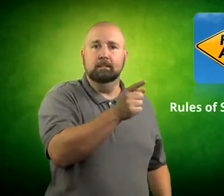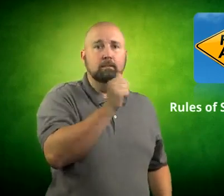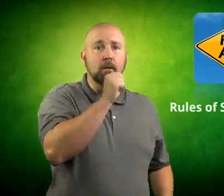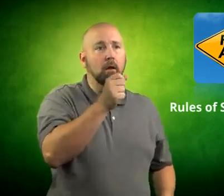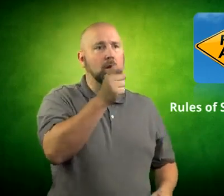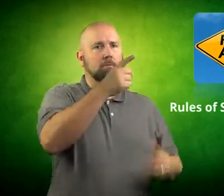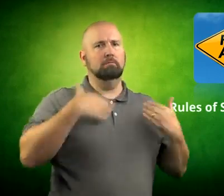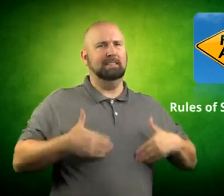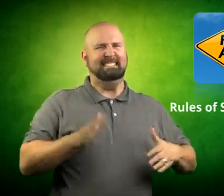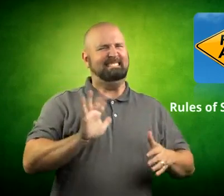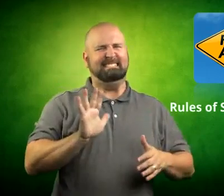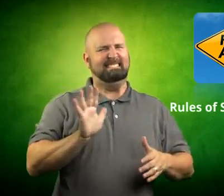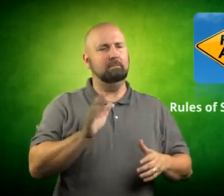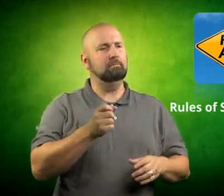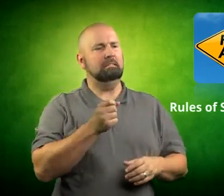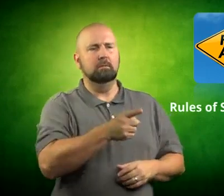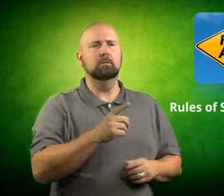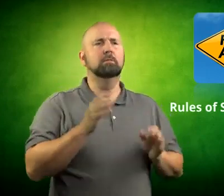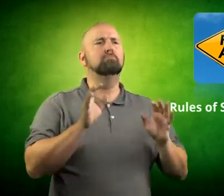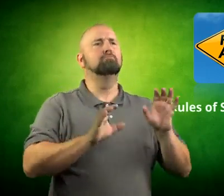It's not easily accessible to get over there.